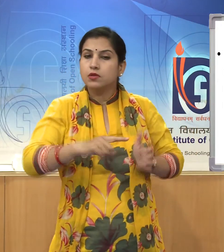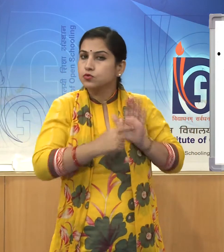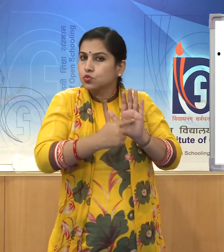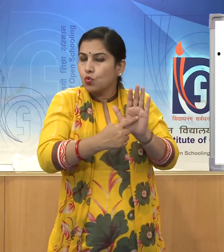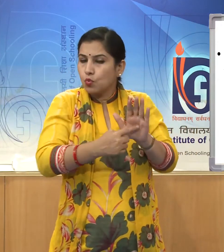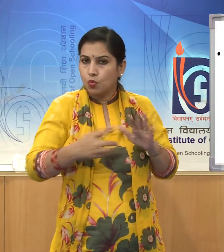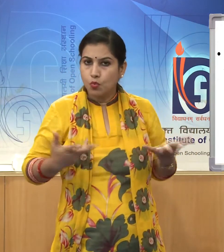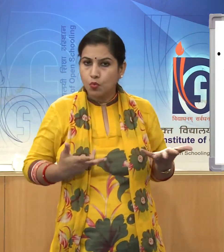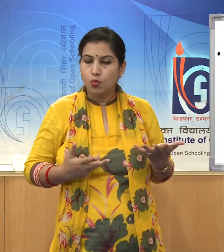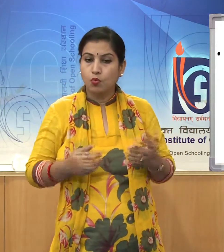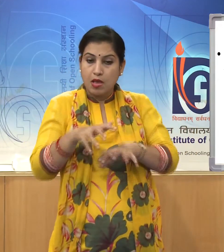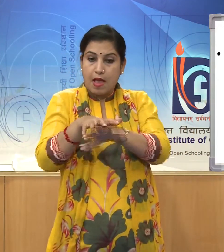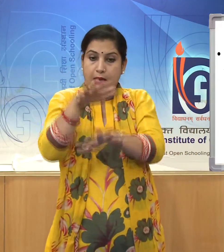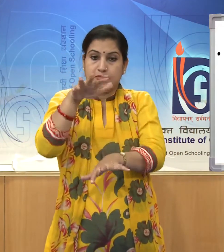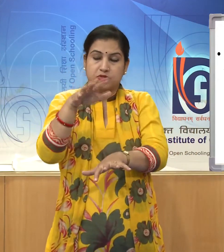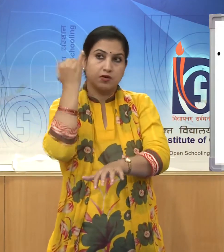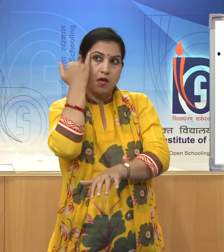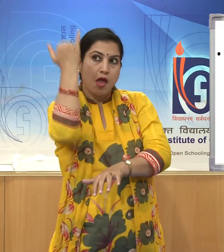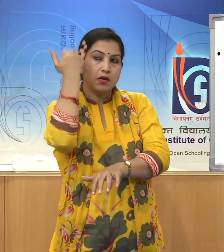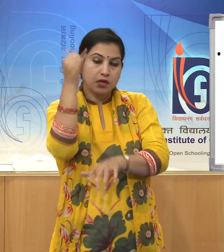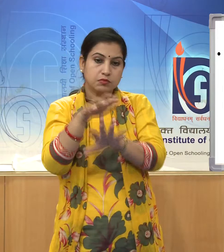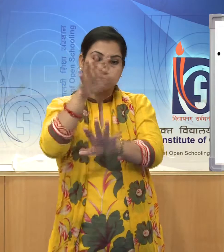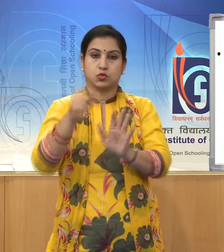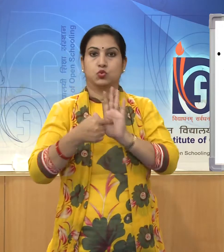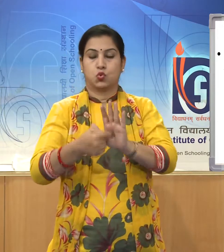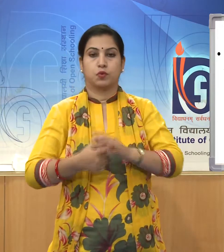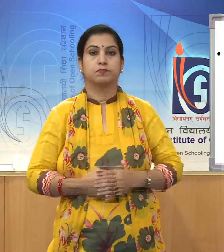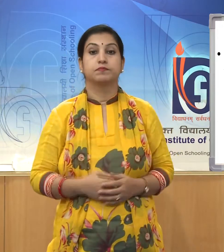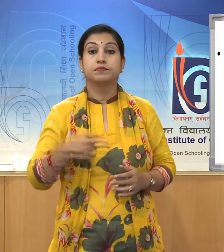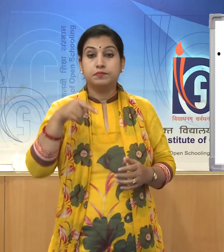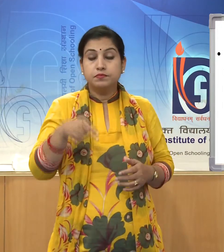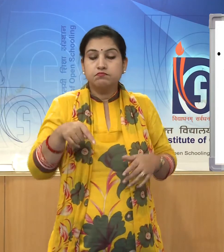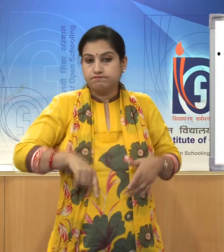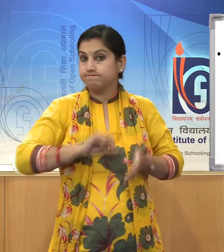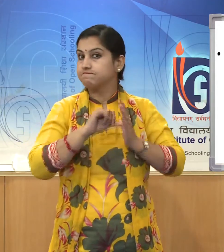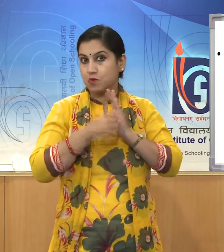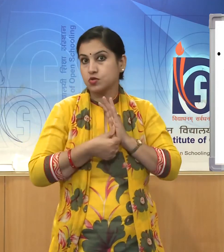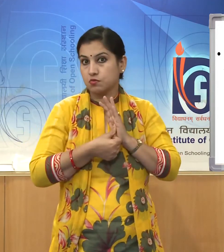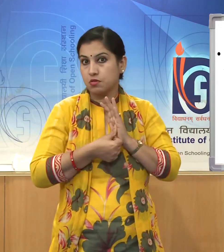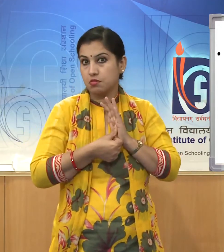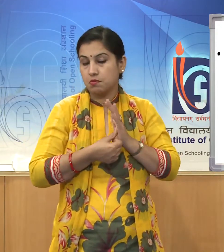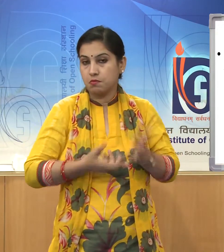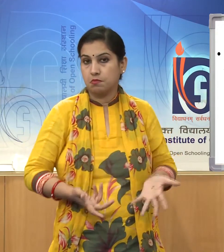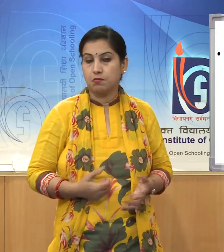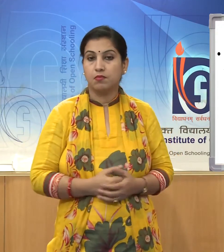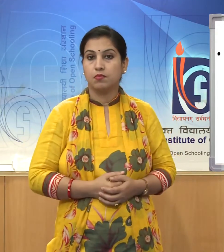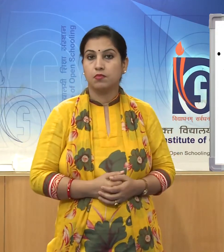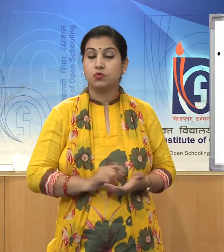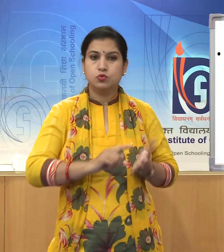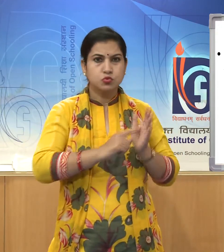depict abstract ideas, which is not possible to